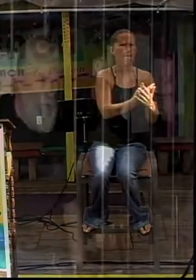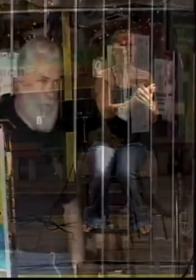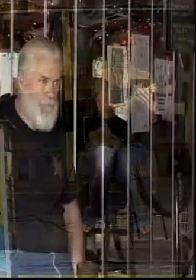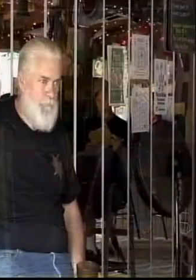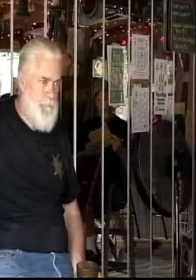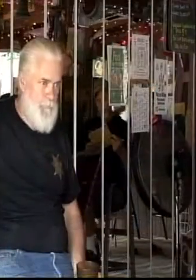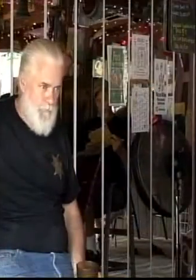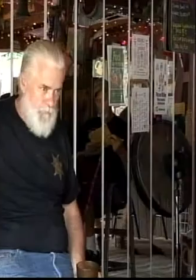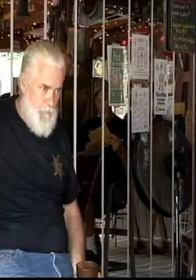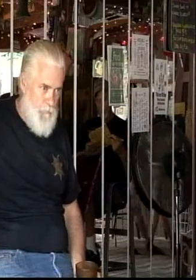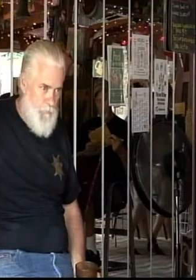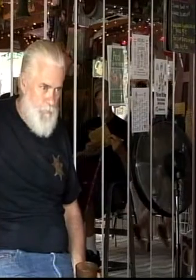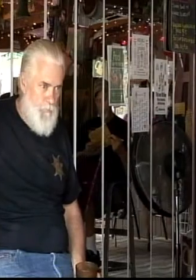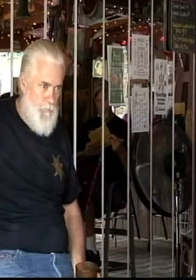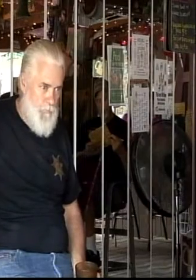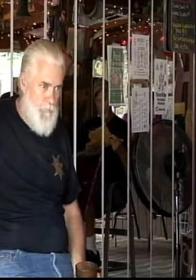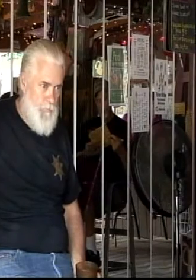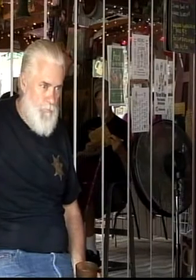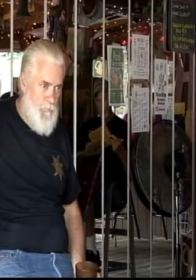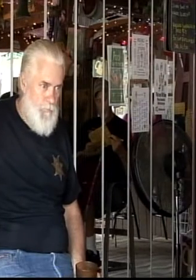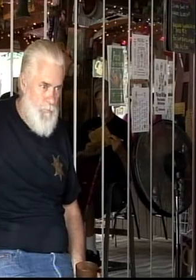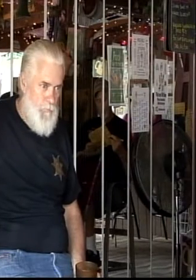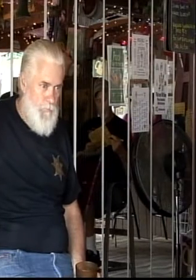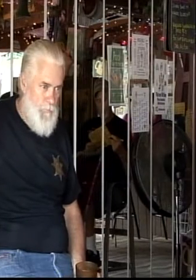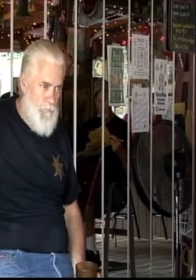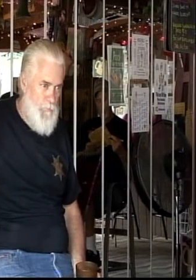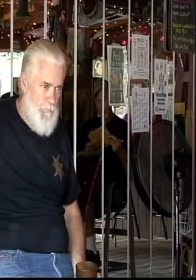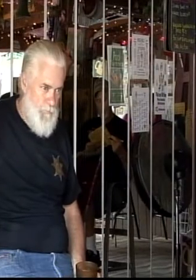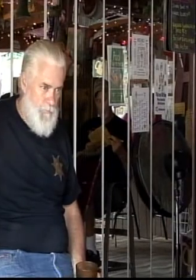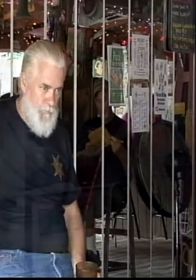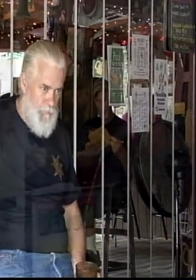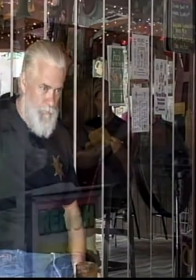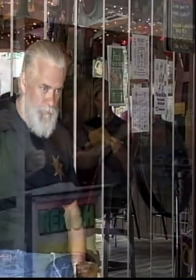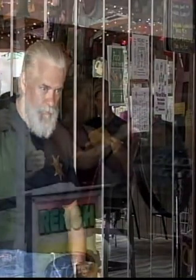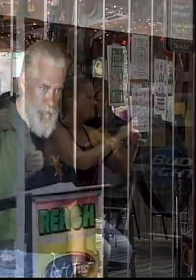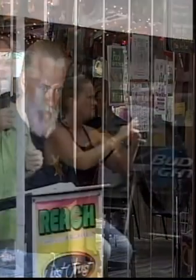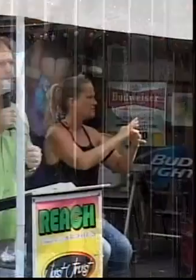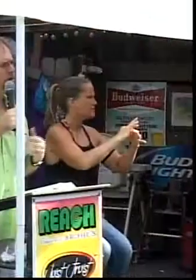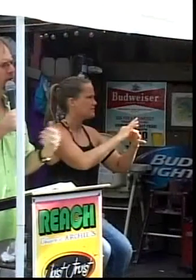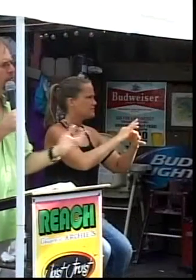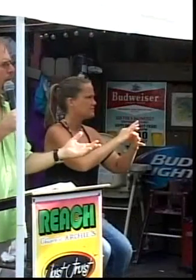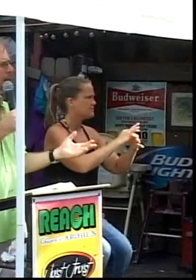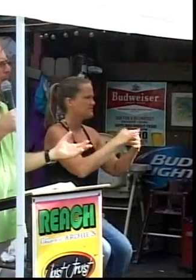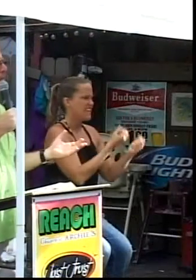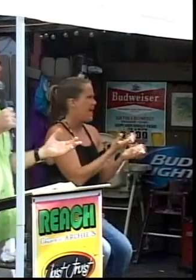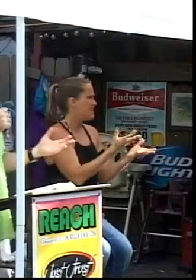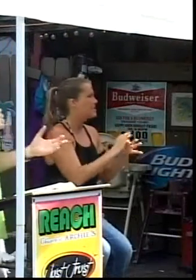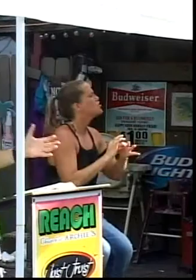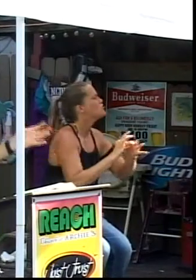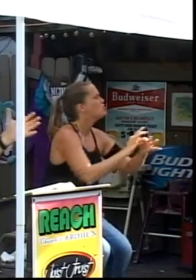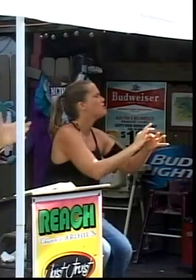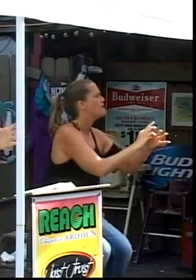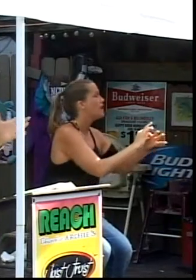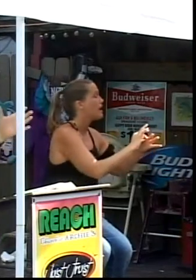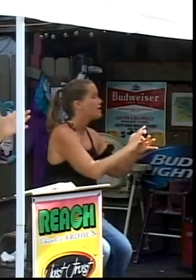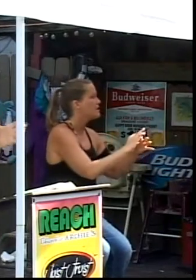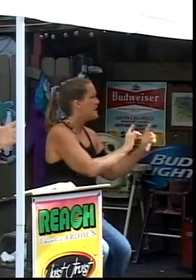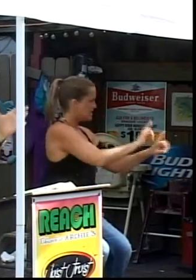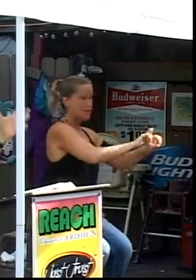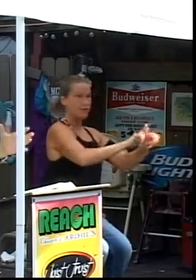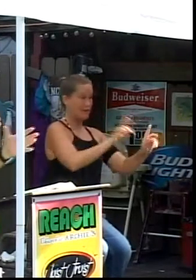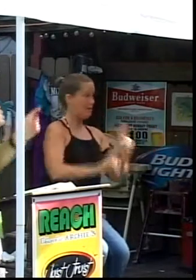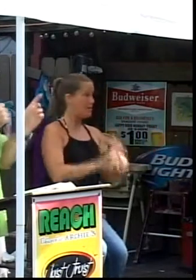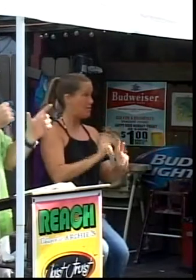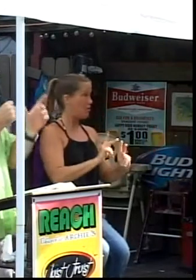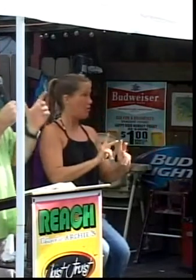That means they were together in unity. They had different personalities. They were different people, but they were all